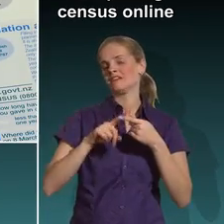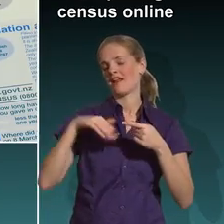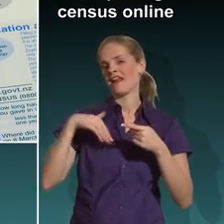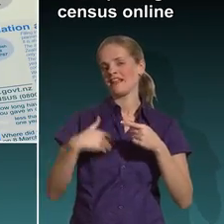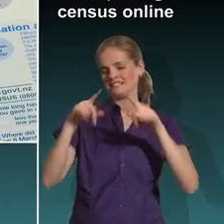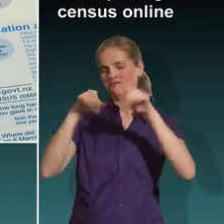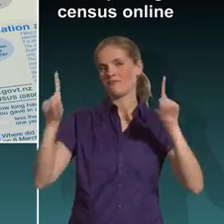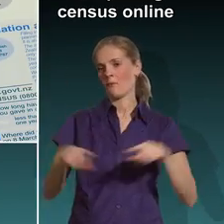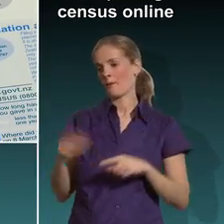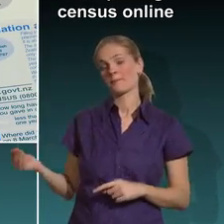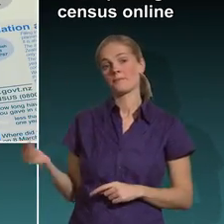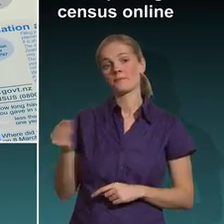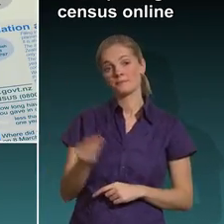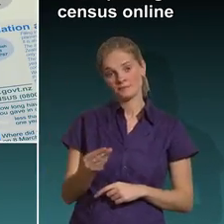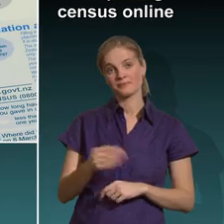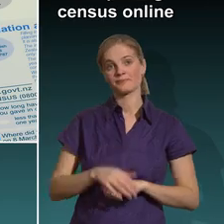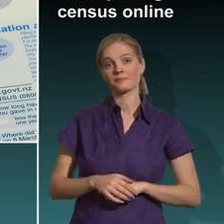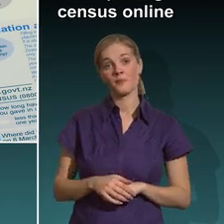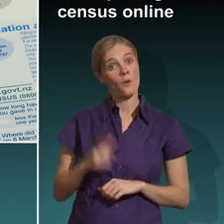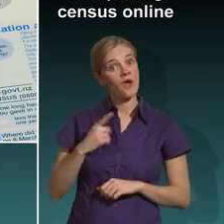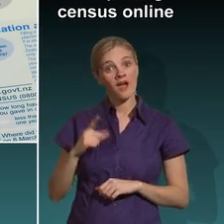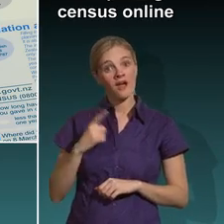But you'll still need the forms.